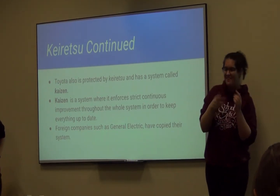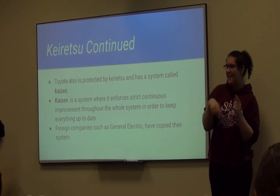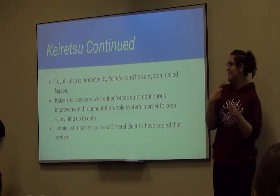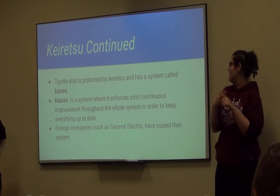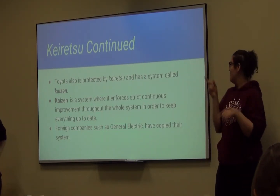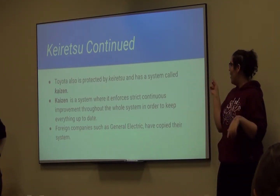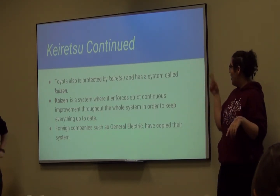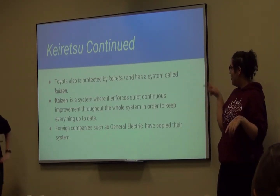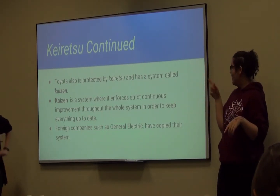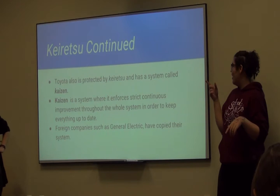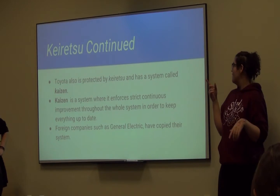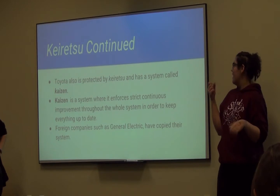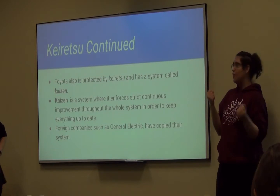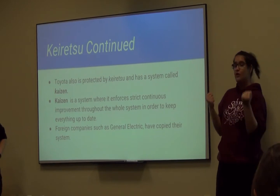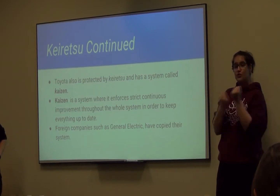So, thank you for that sign.